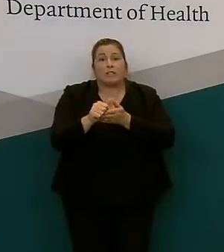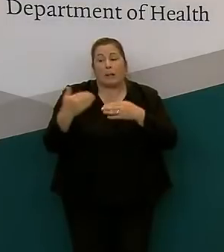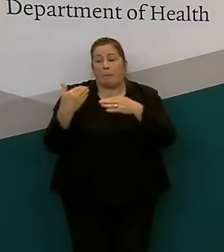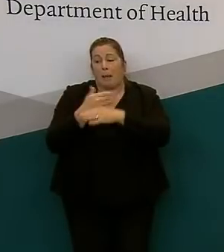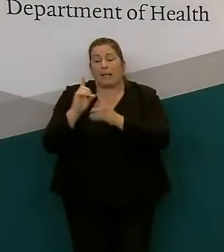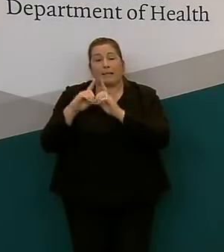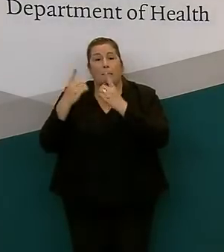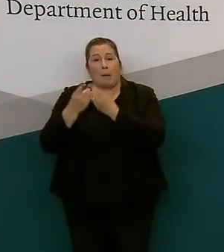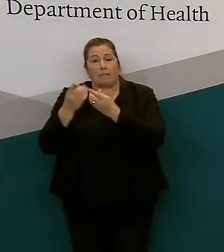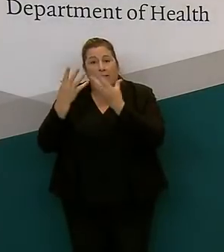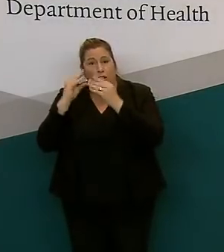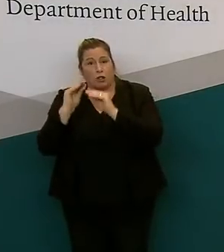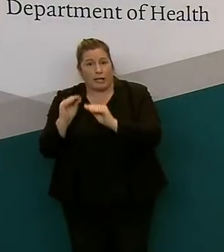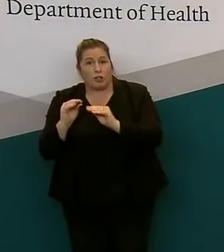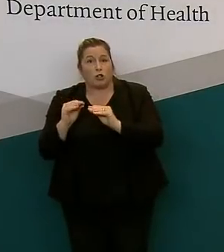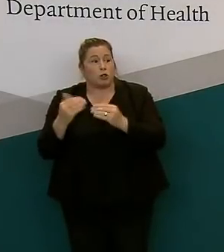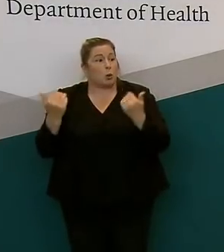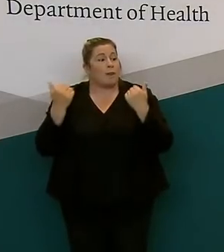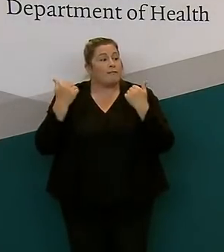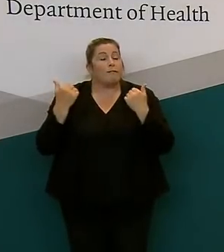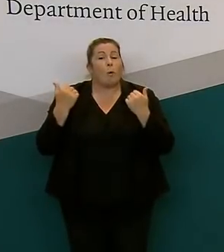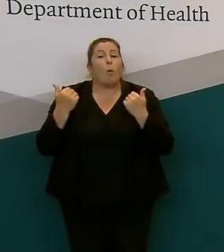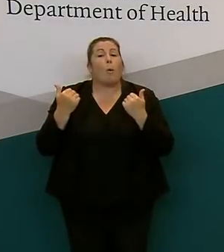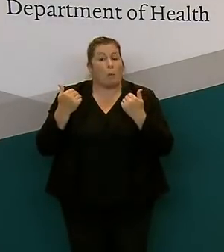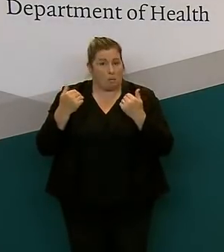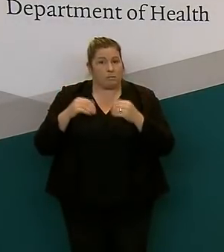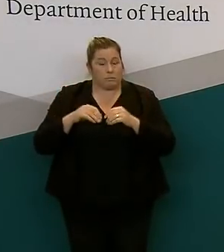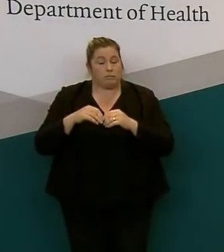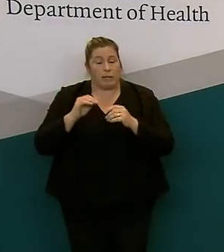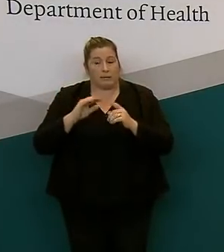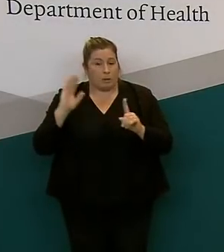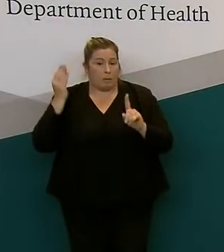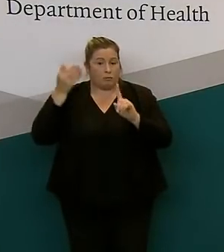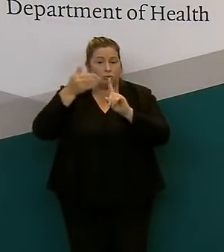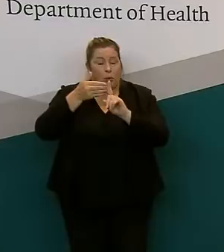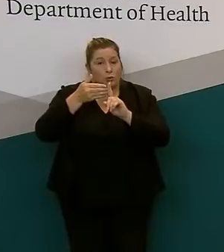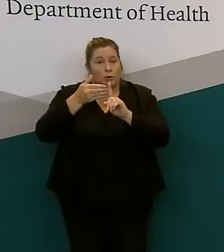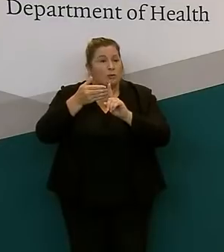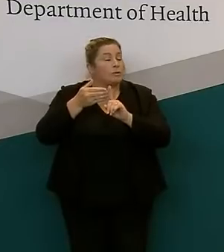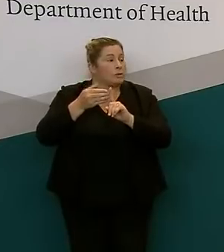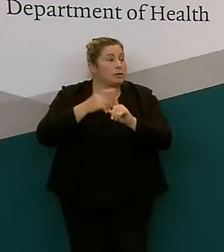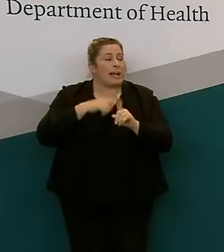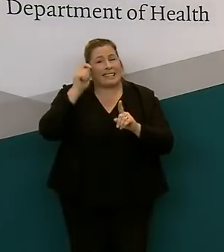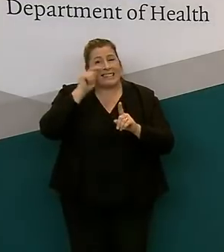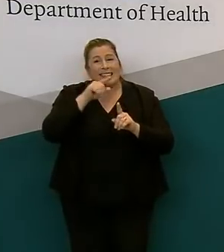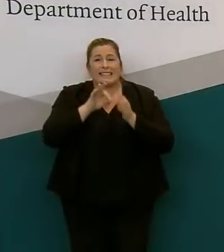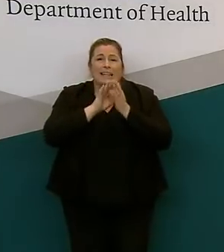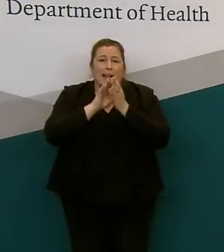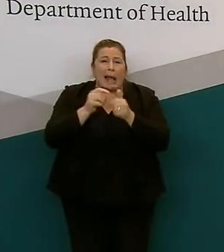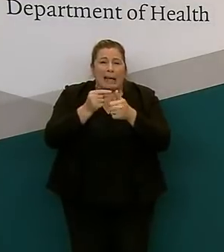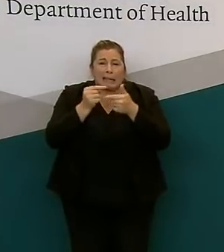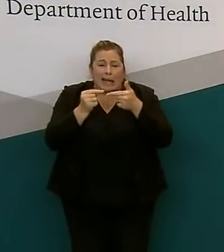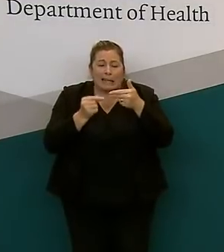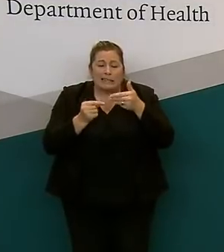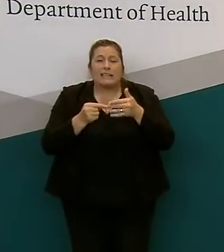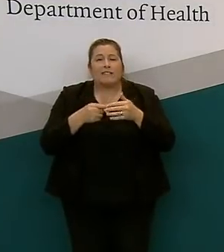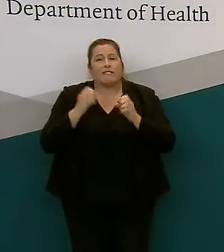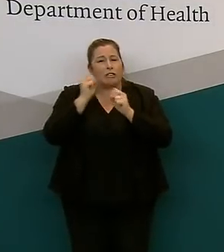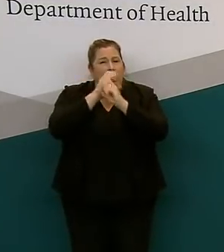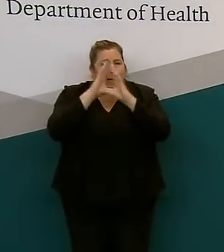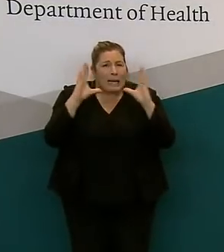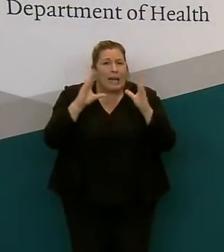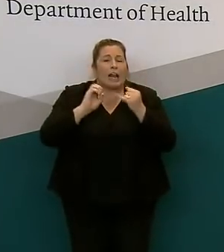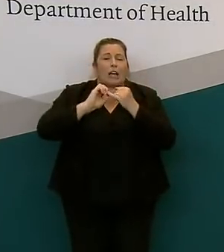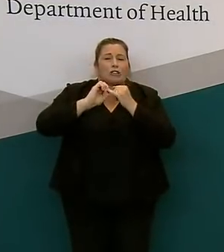of Education to inform the wider approach. I think the guidance is fairly clear. I think it's tried to take a